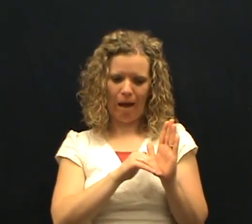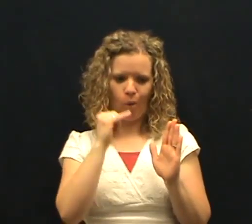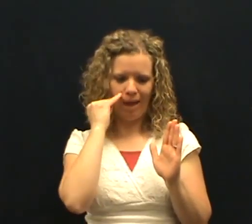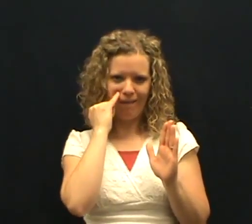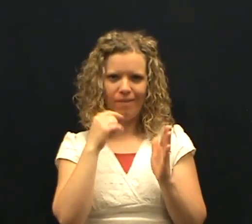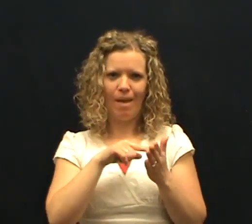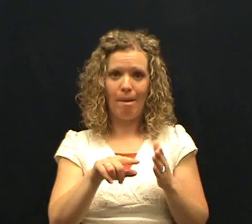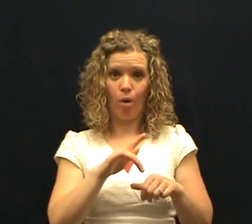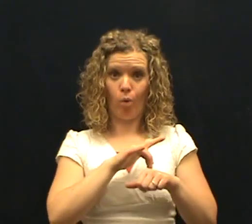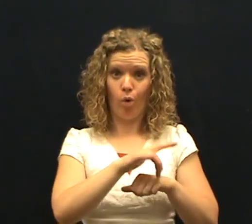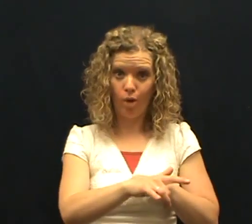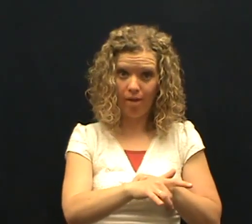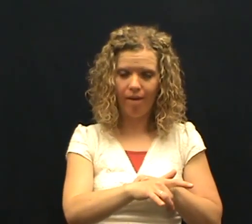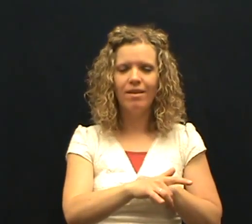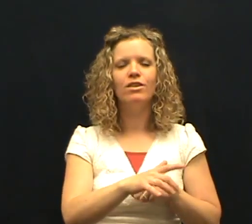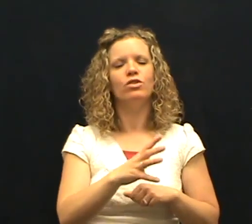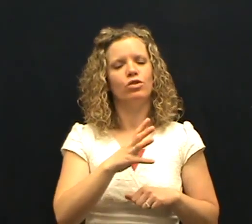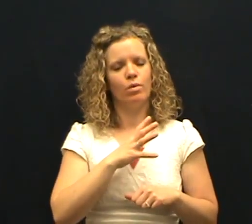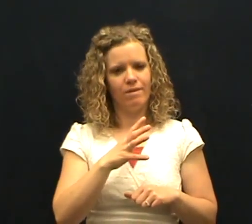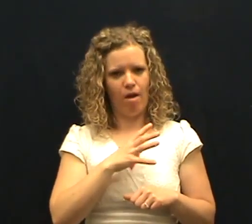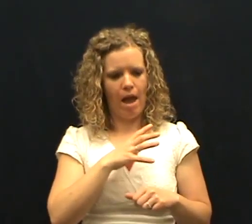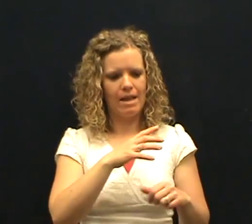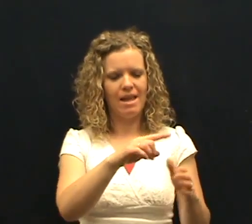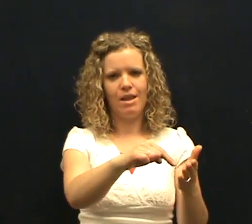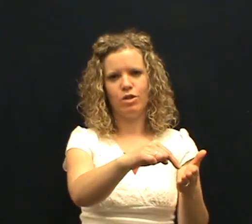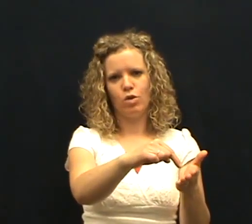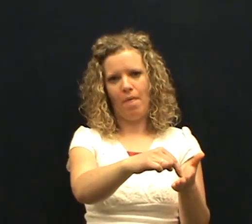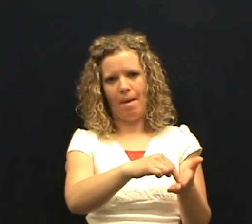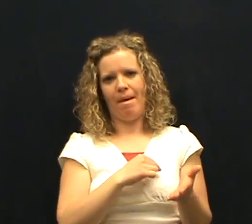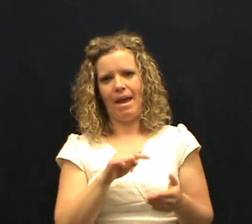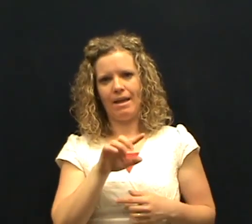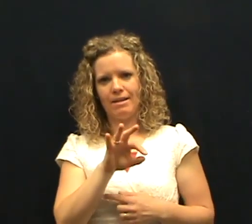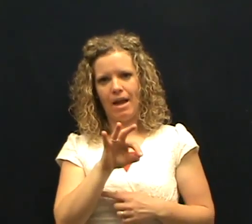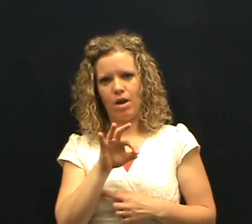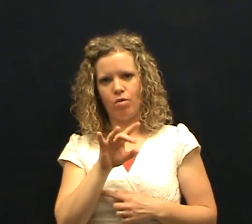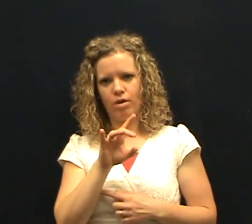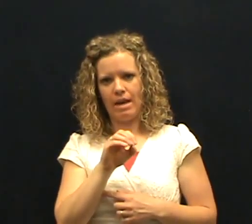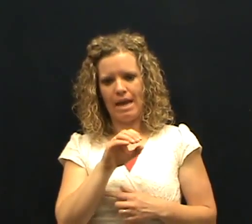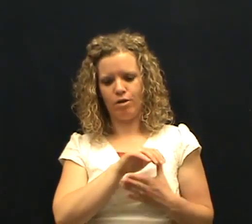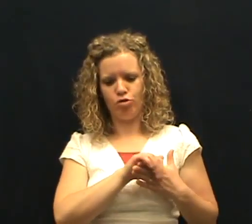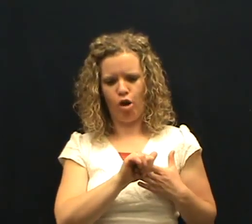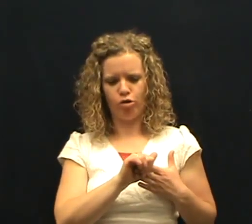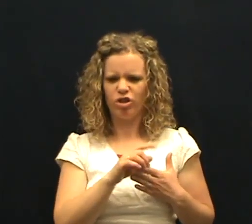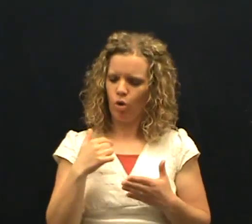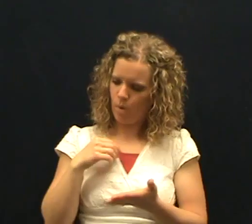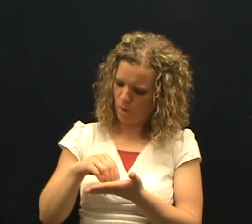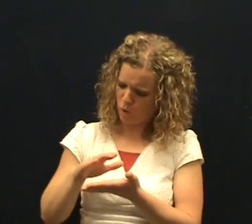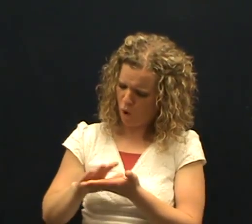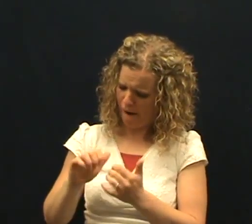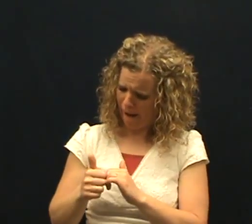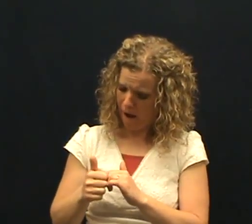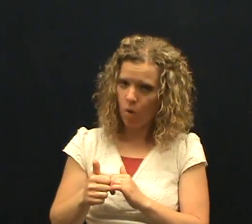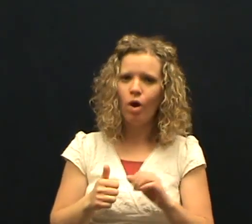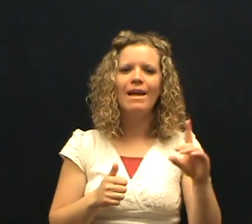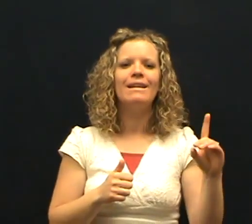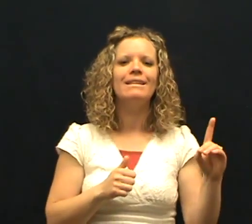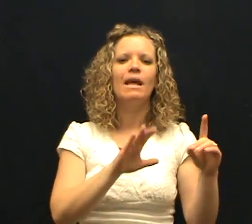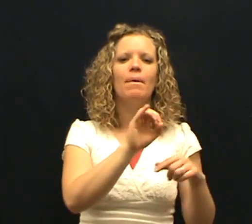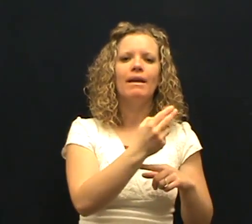So they do, they send us $980. How do we record that? We debit cash for the amount of cash that we